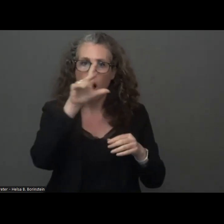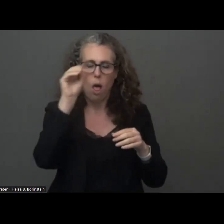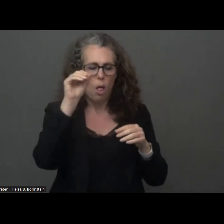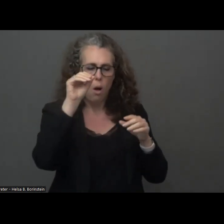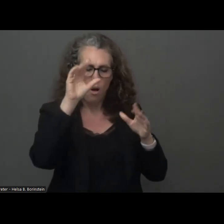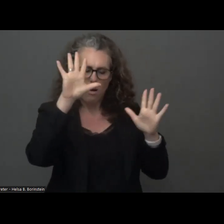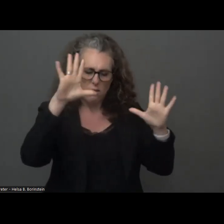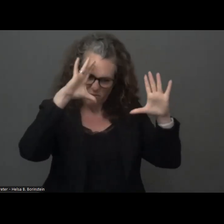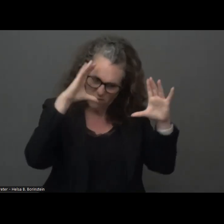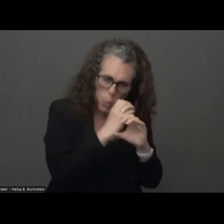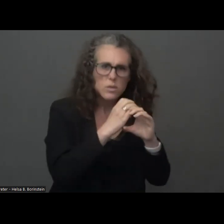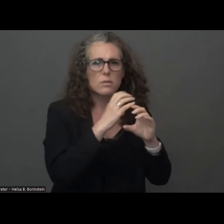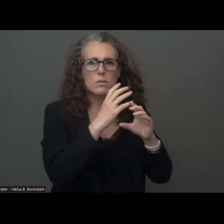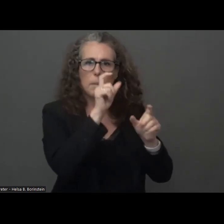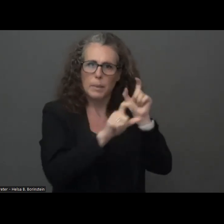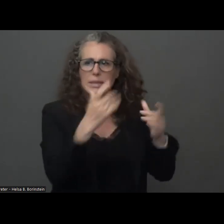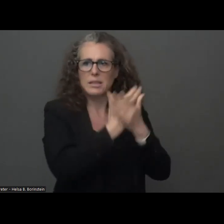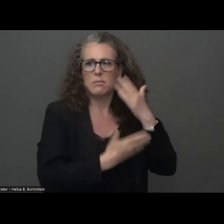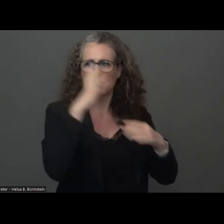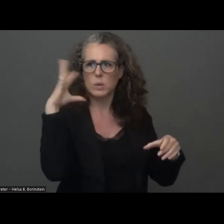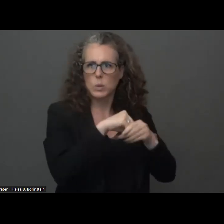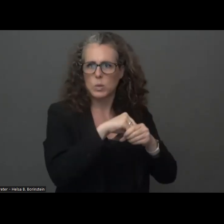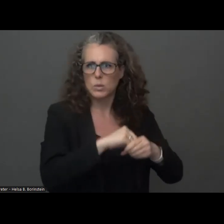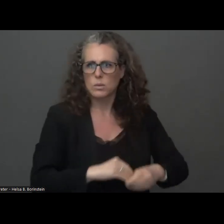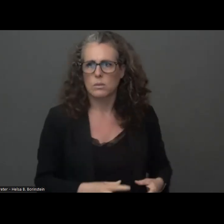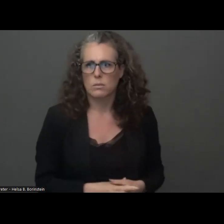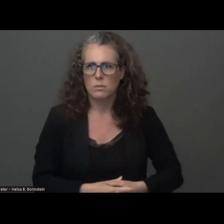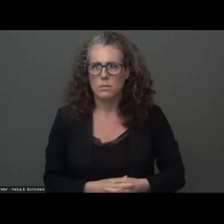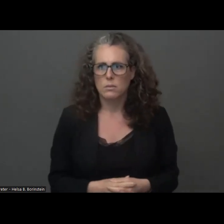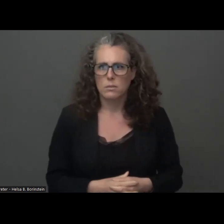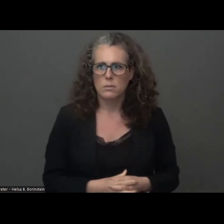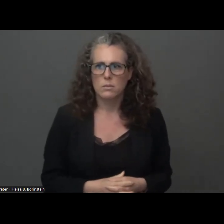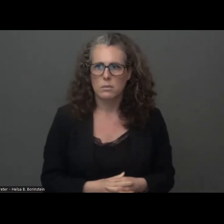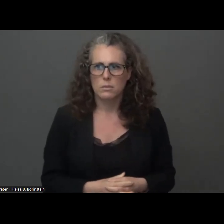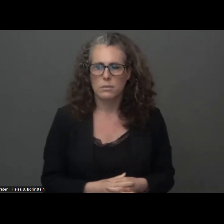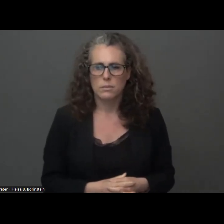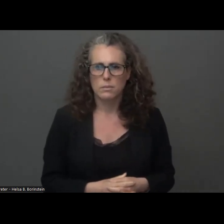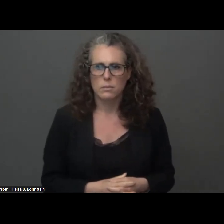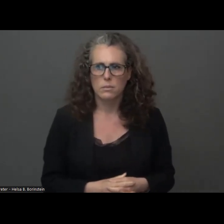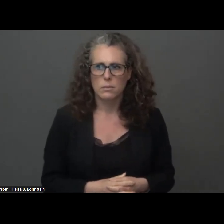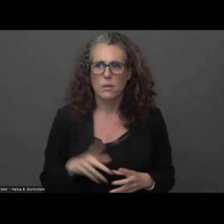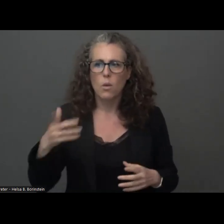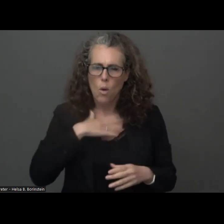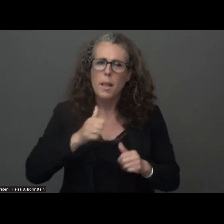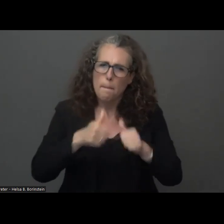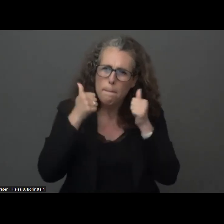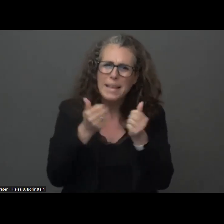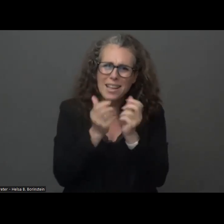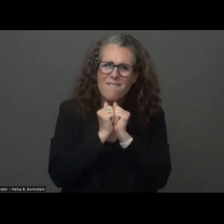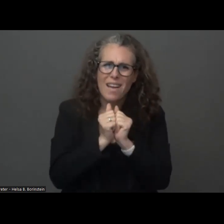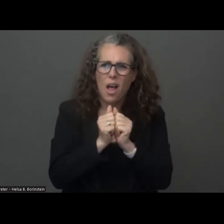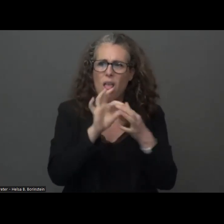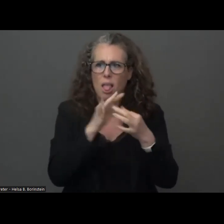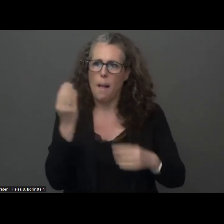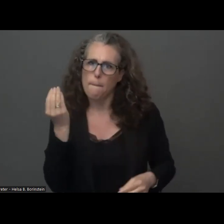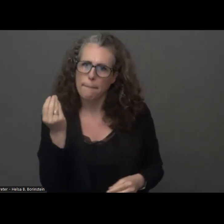disabilities. In the procurement context, we are tasked to defend the principle of best value for money. But how we define value is no